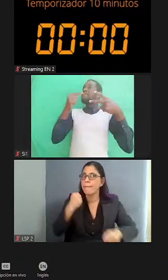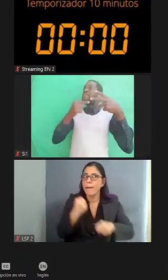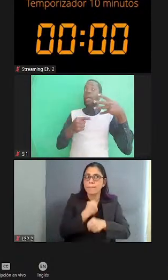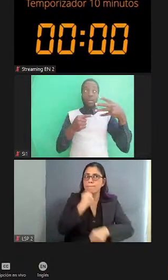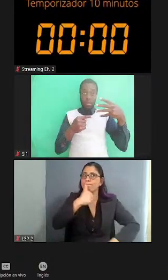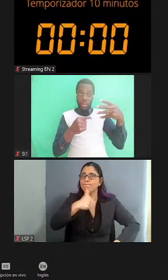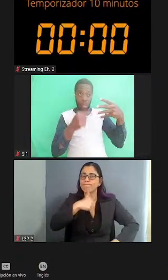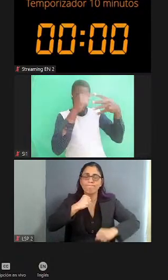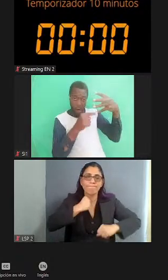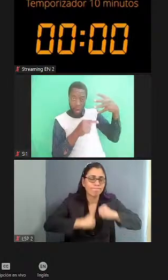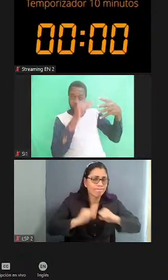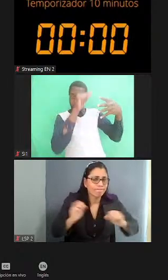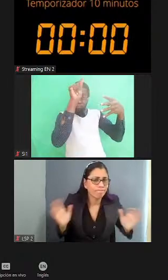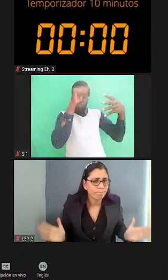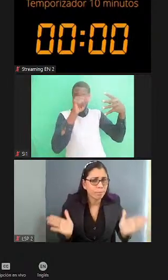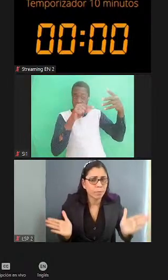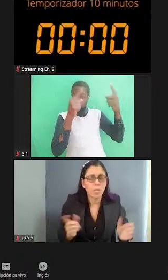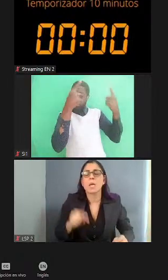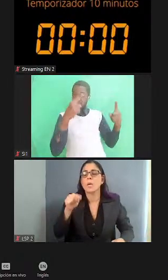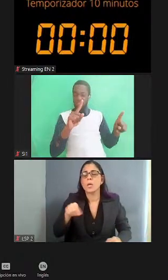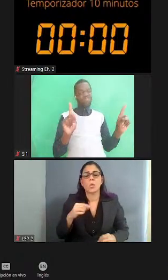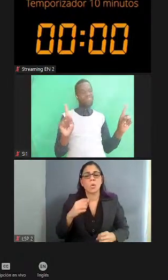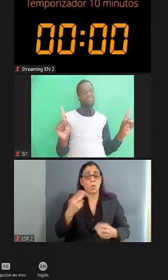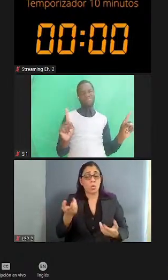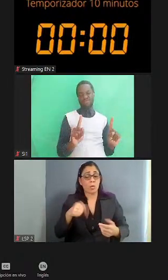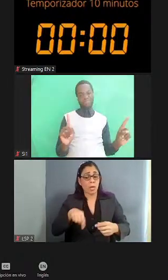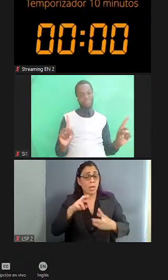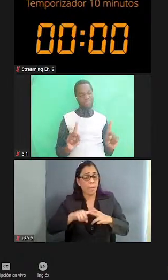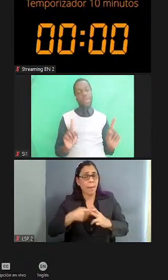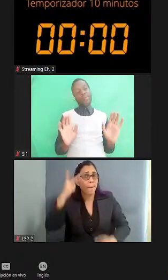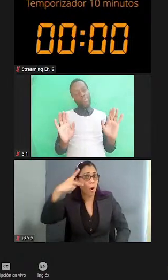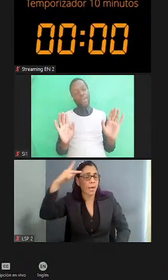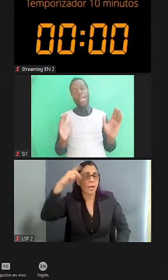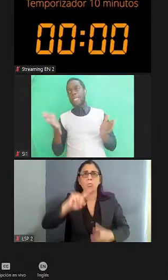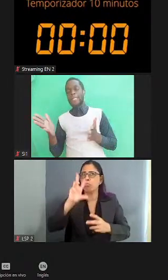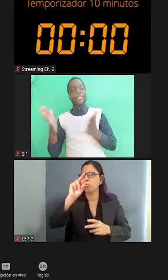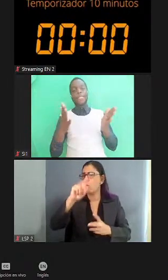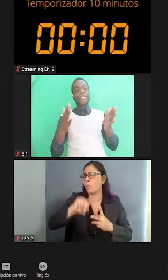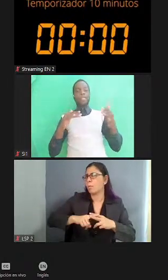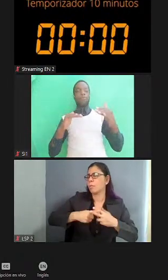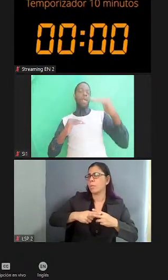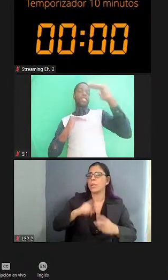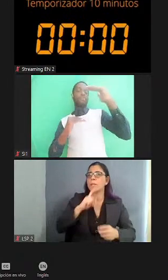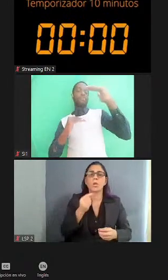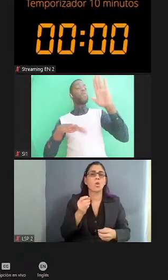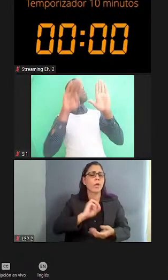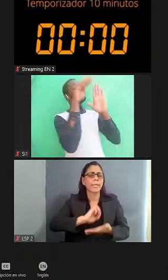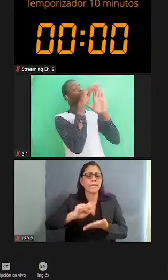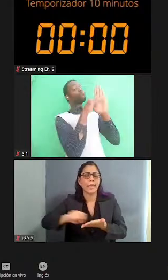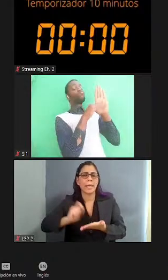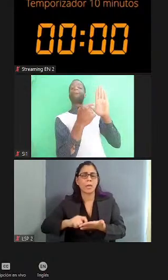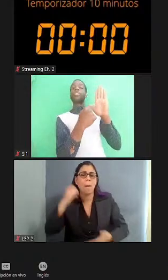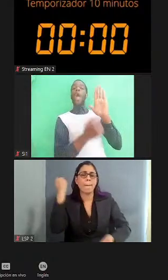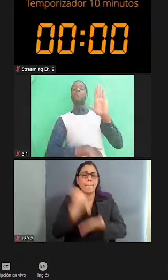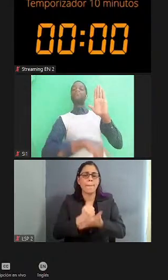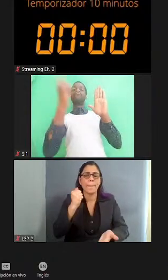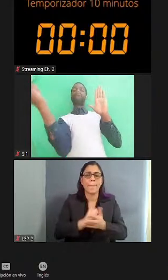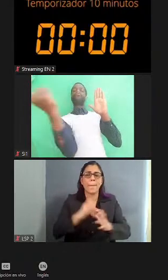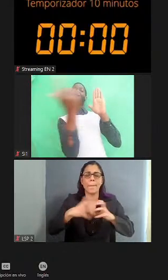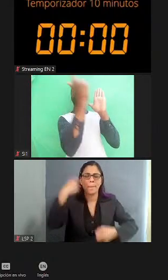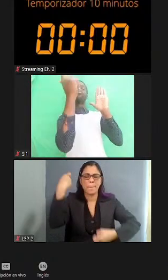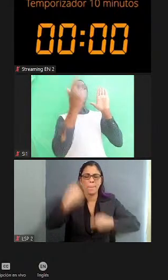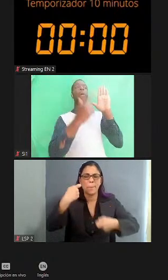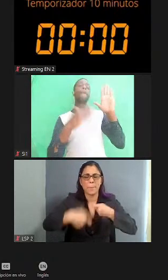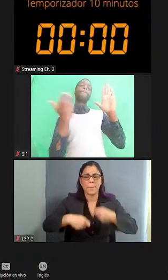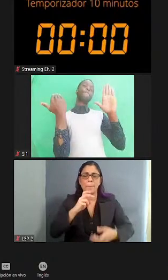progressive gradual process and in politics this is not a an instrument that is just written on stone no